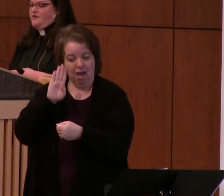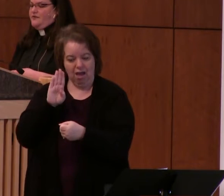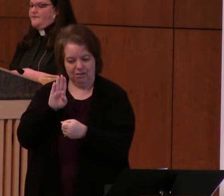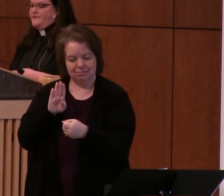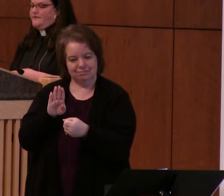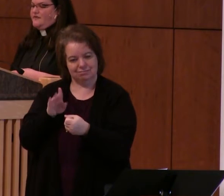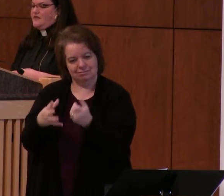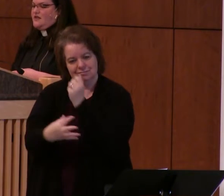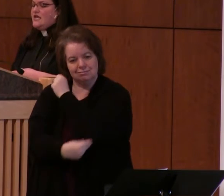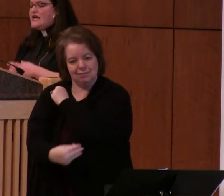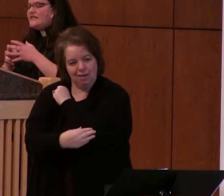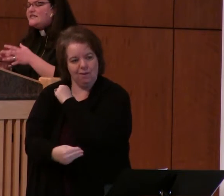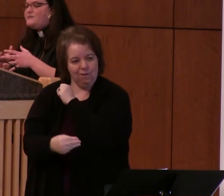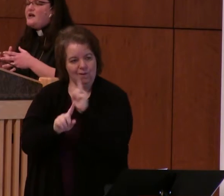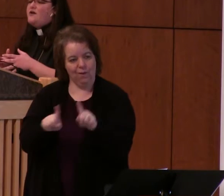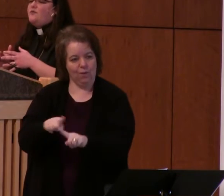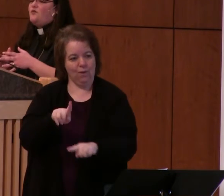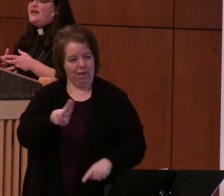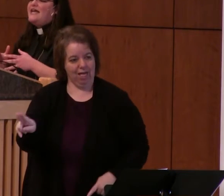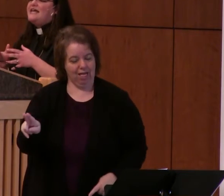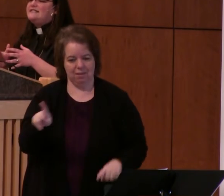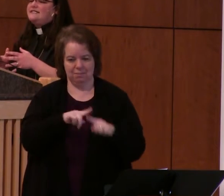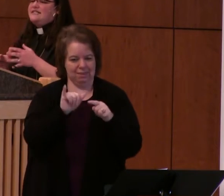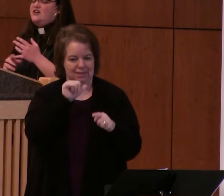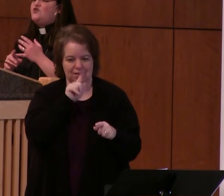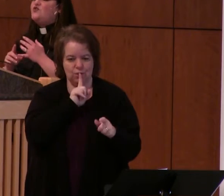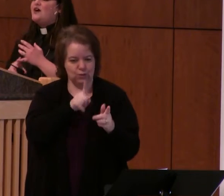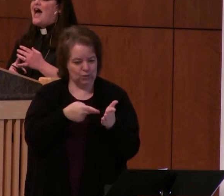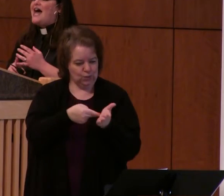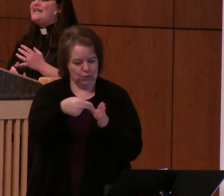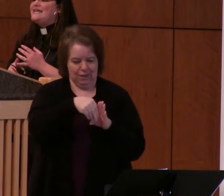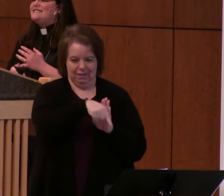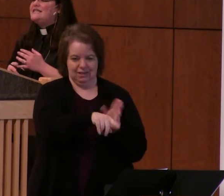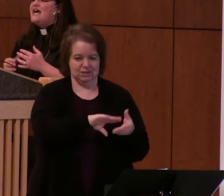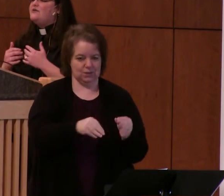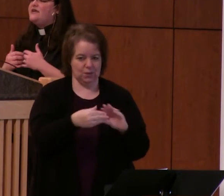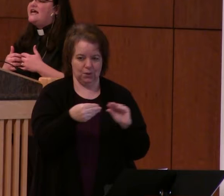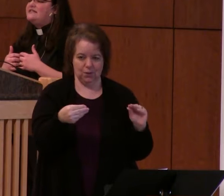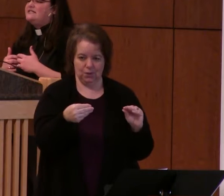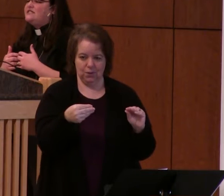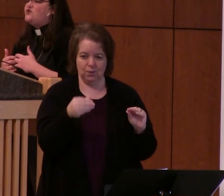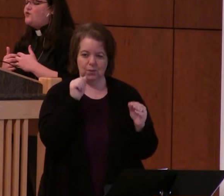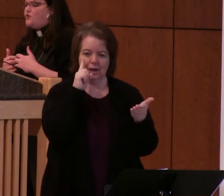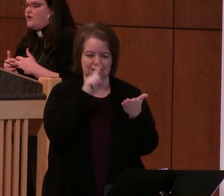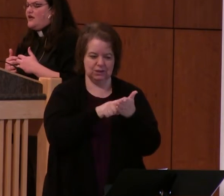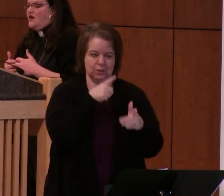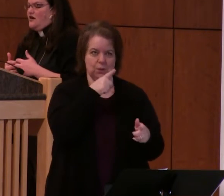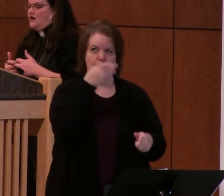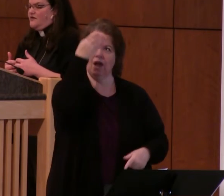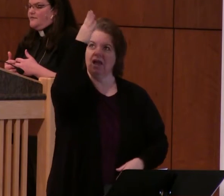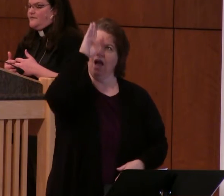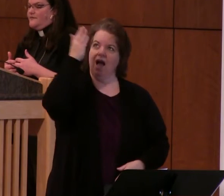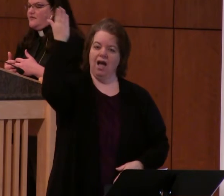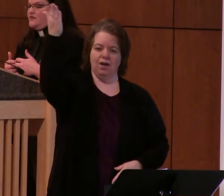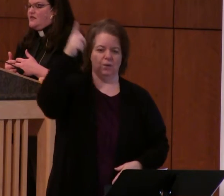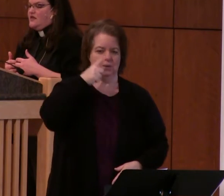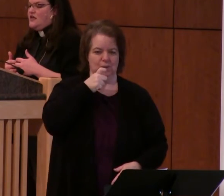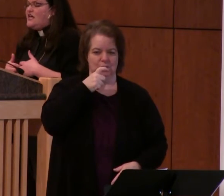this parable. In this parable, we get to see who God is and we get to see who we